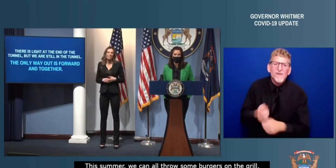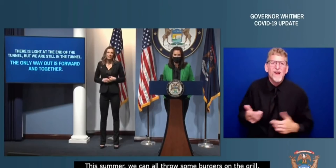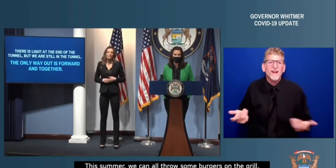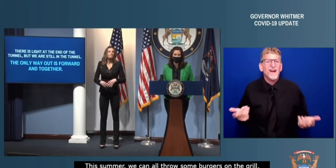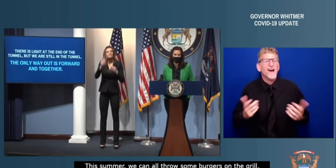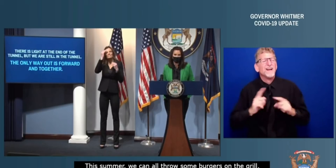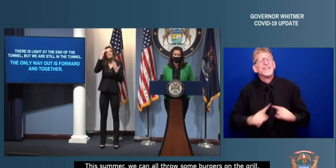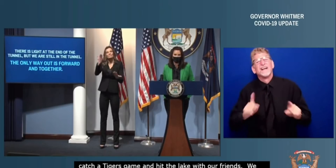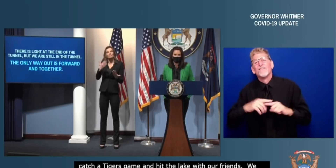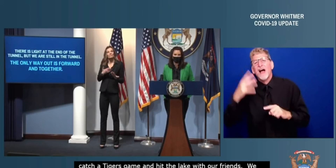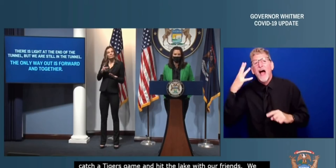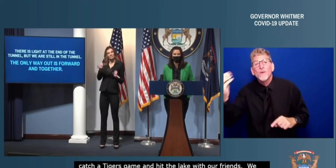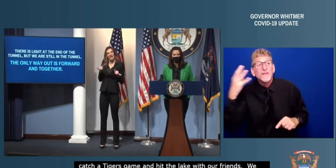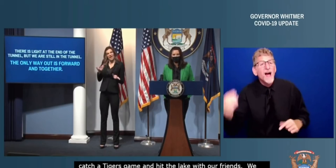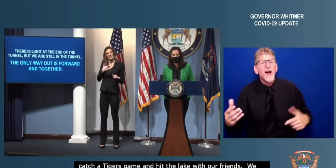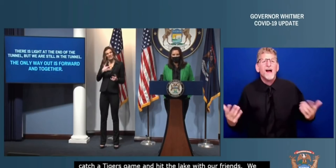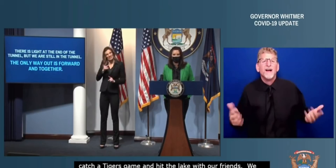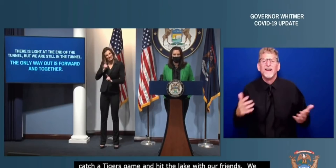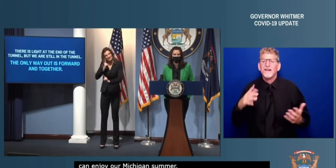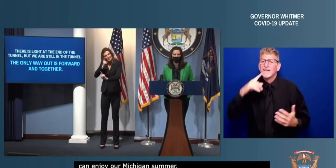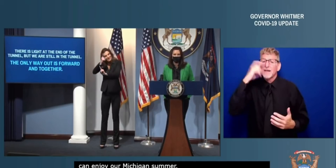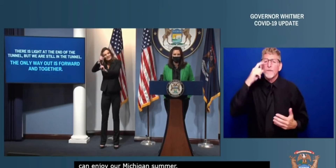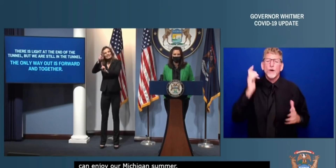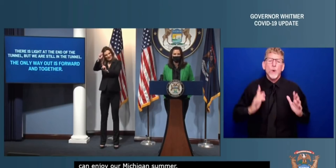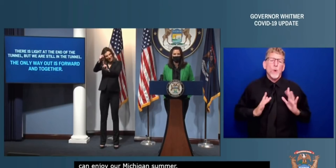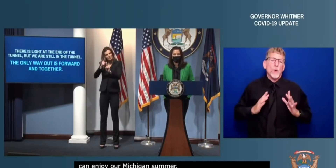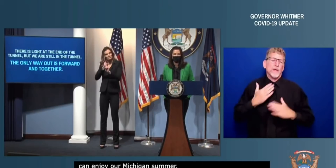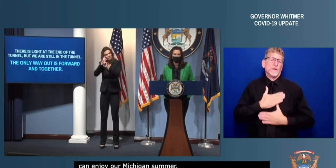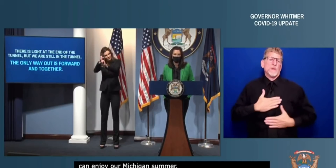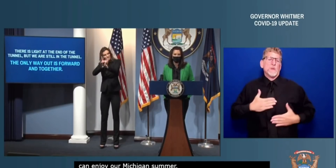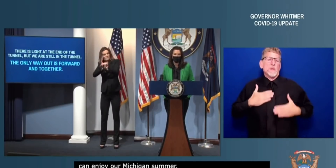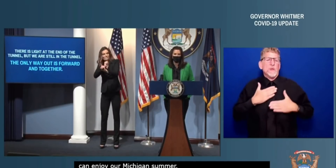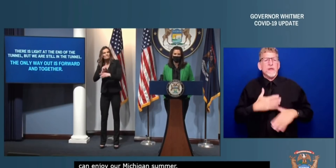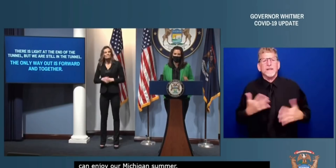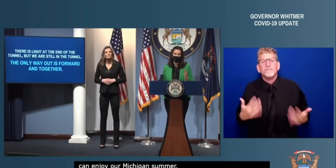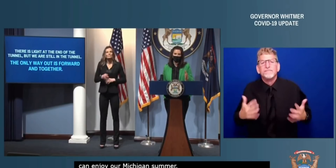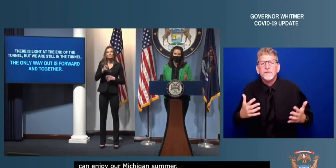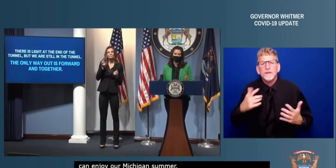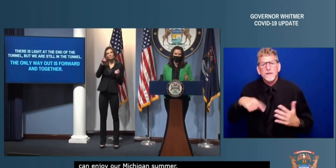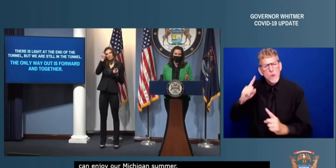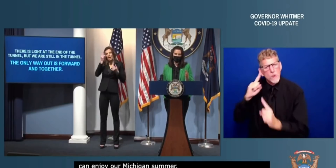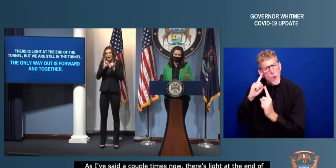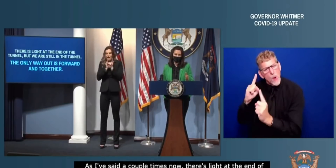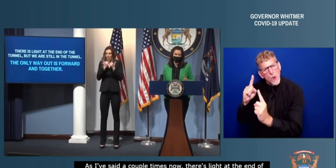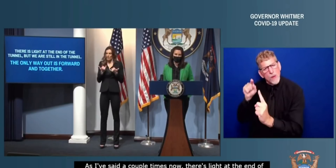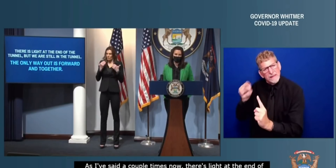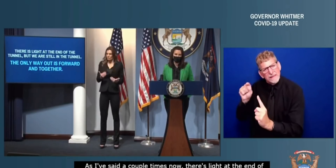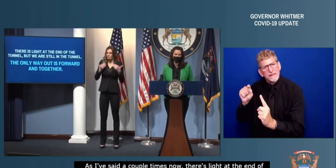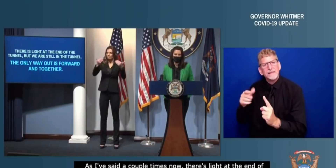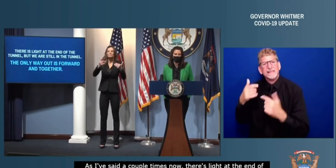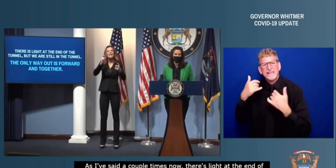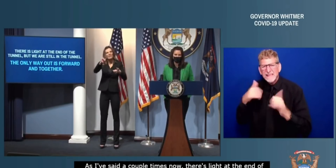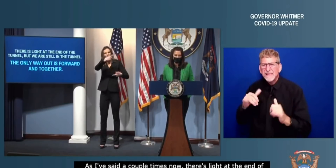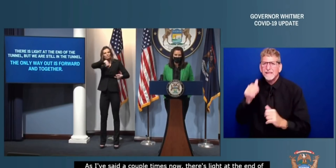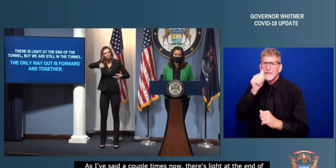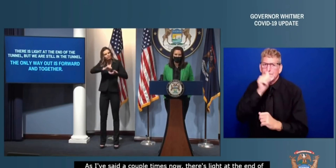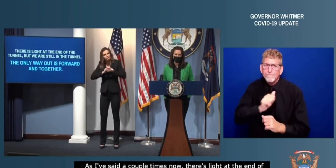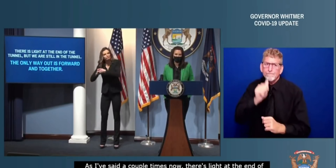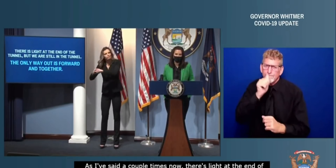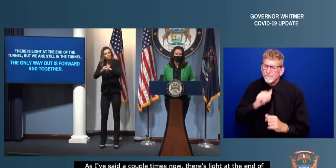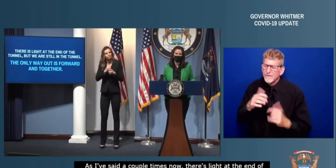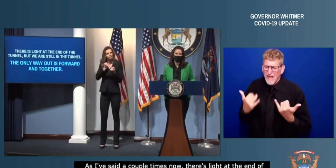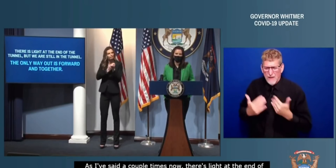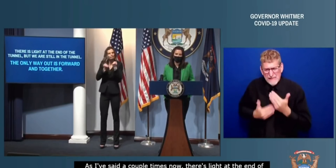now, there is light at the end of the tunnel, but we're still in the tunnel. The only way out is forward and together. So thank